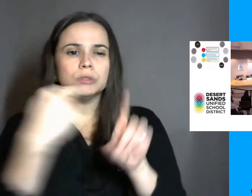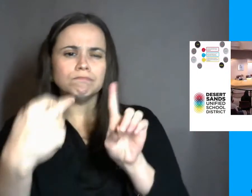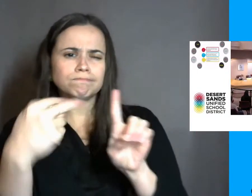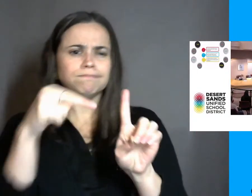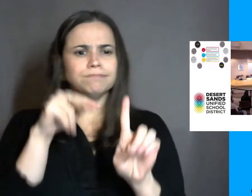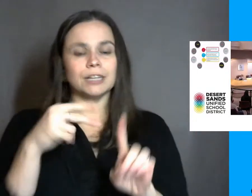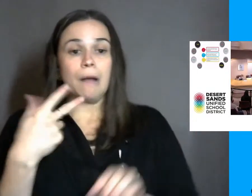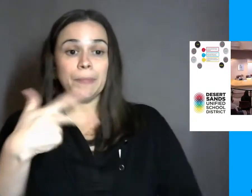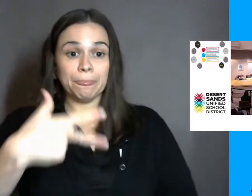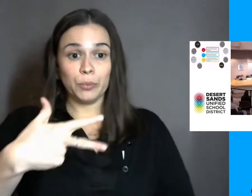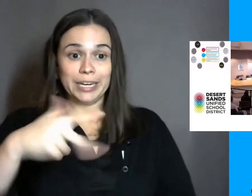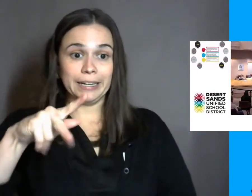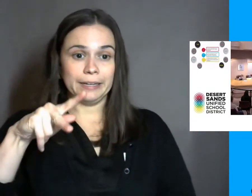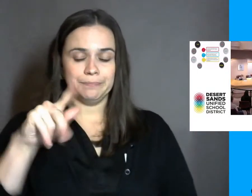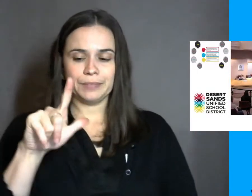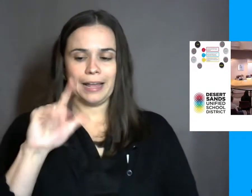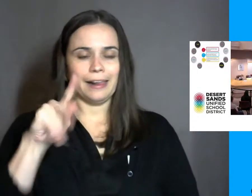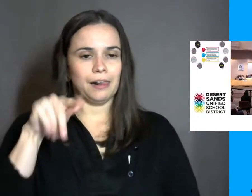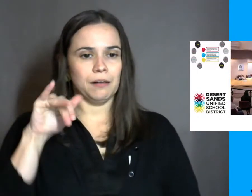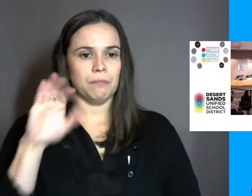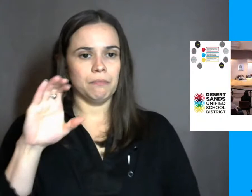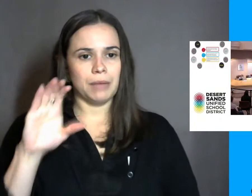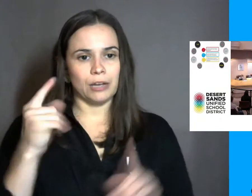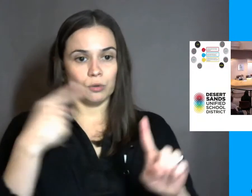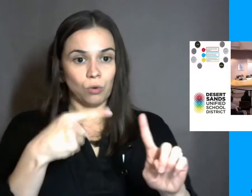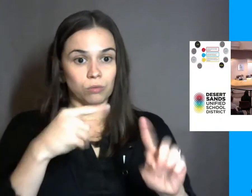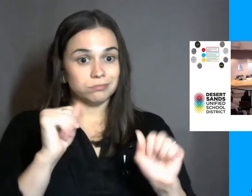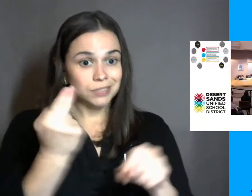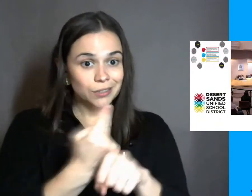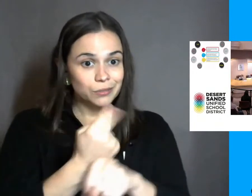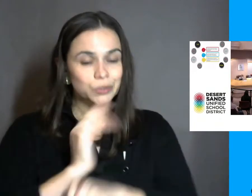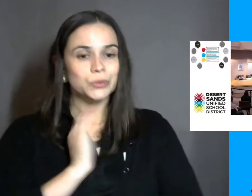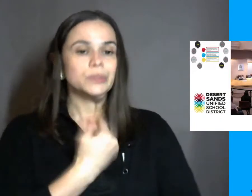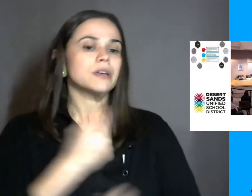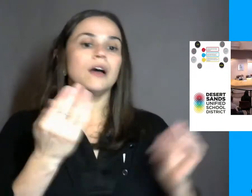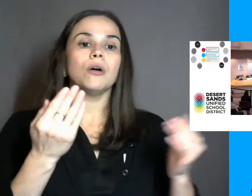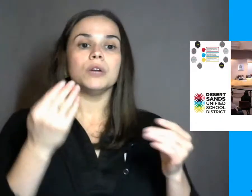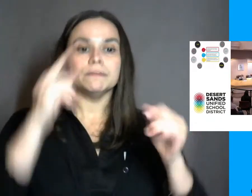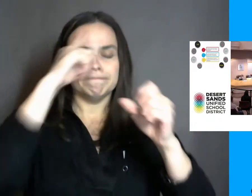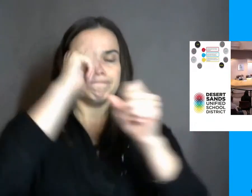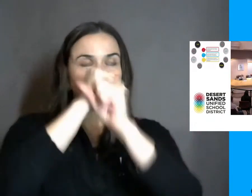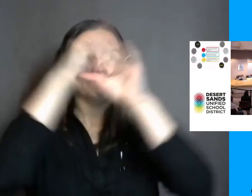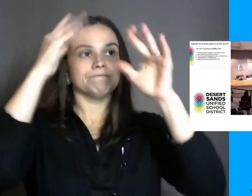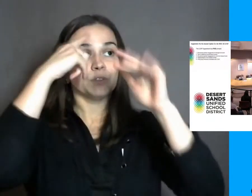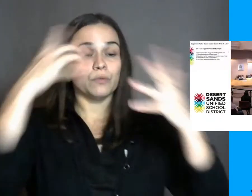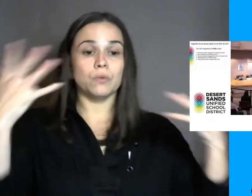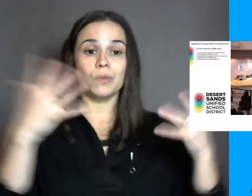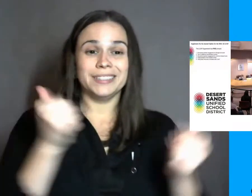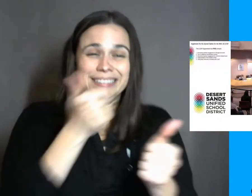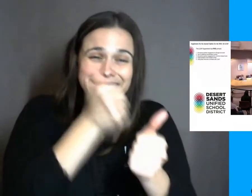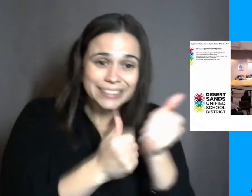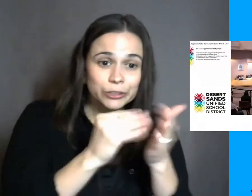our vision of successfully preparing every student for college, career, and life.